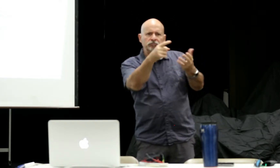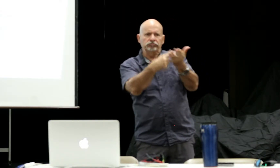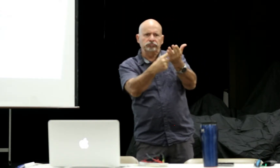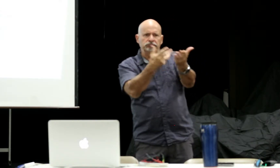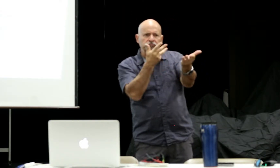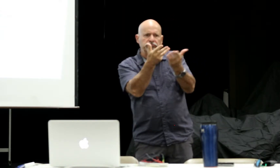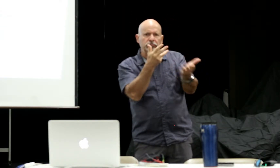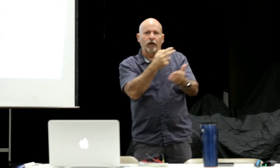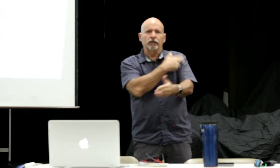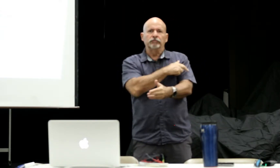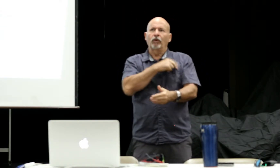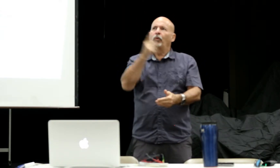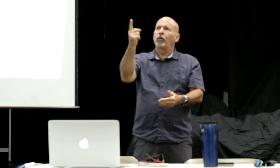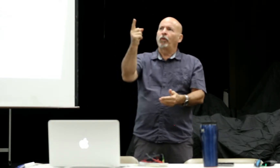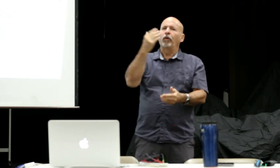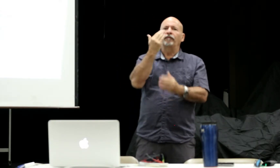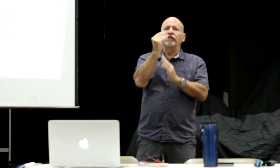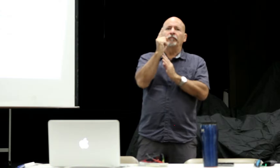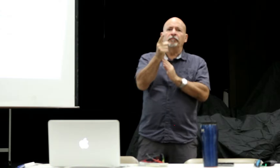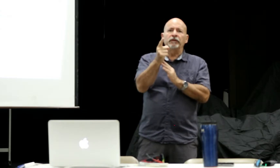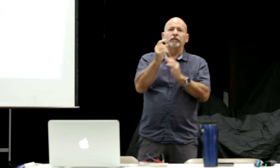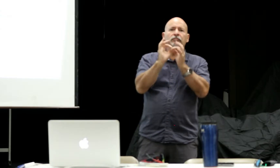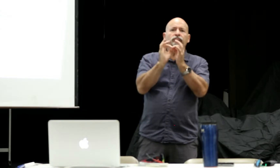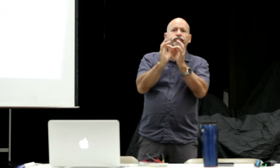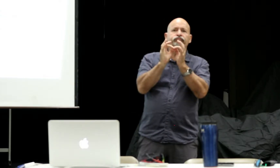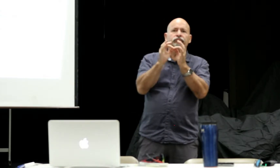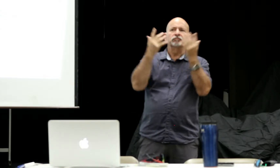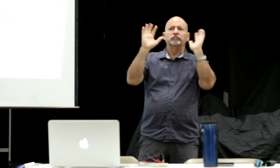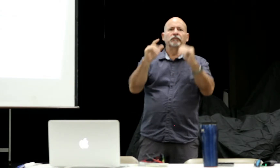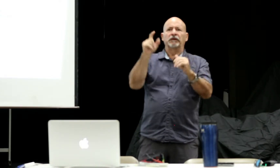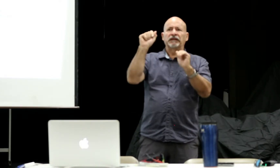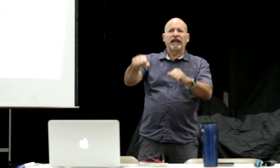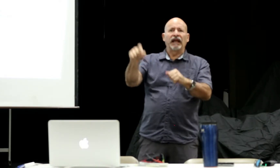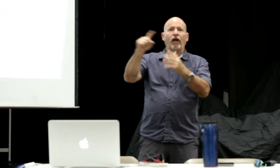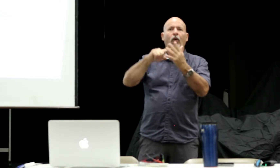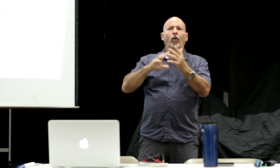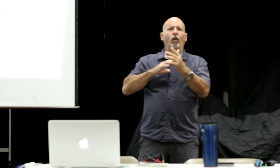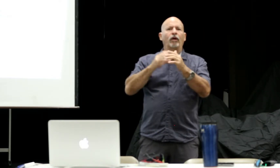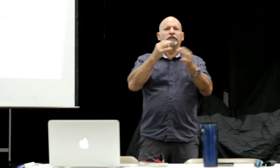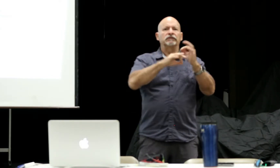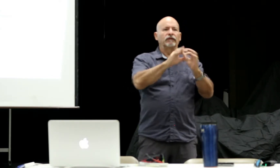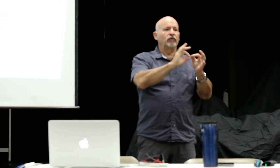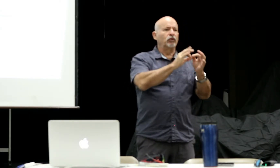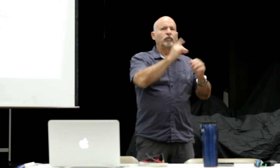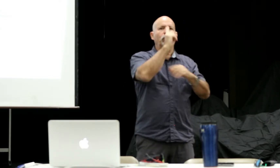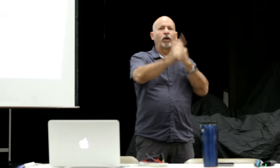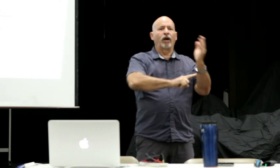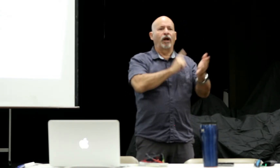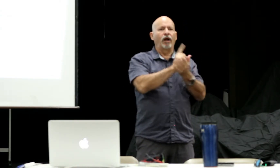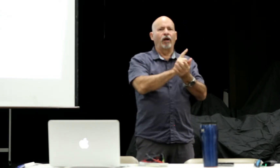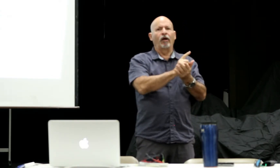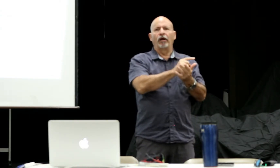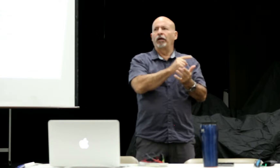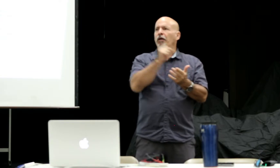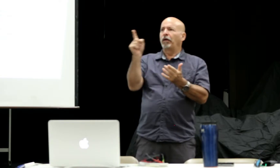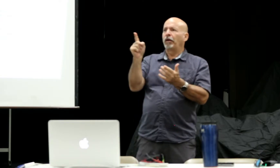hospitals as well as, businesses have been really good about, okay, yes, VRI businesses are only charging 15 minutes at a time instead of an in-person